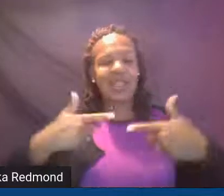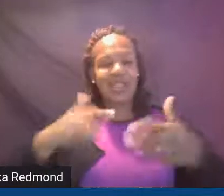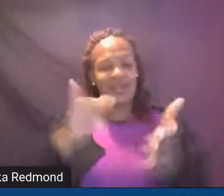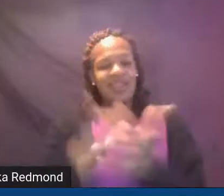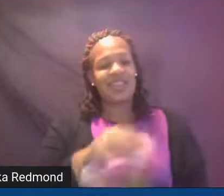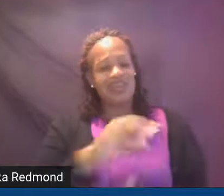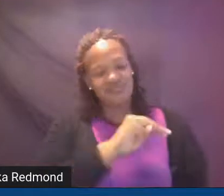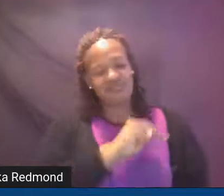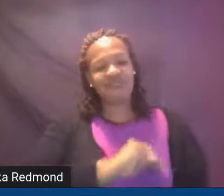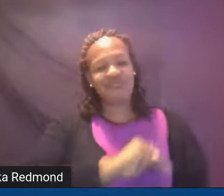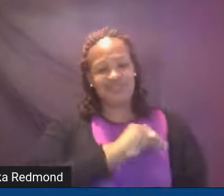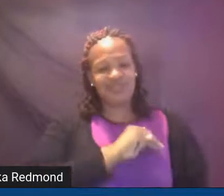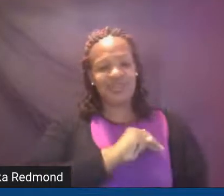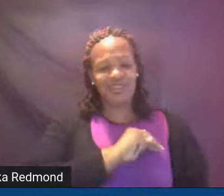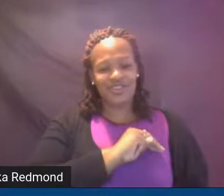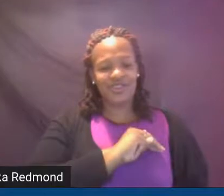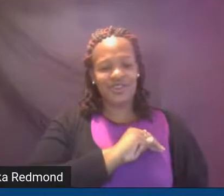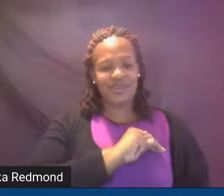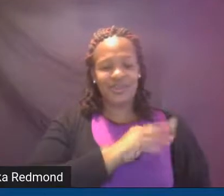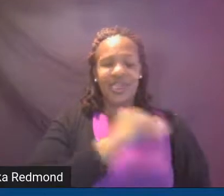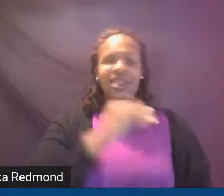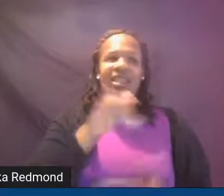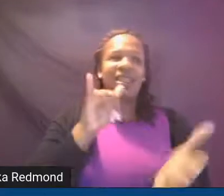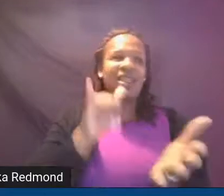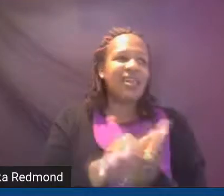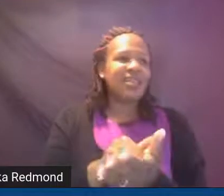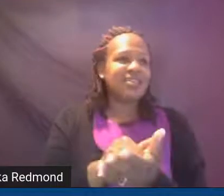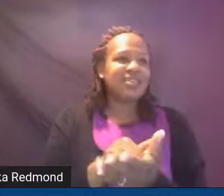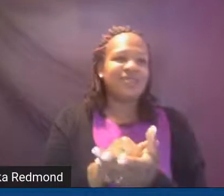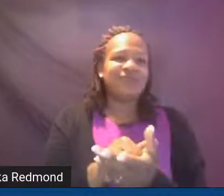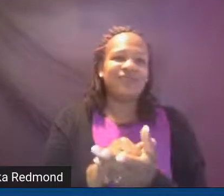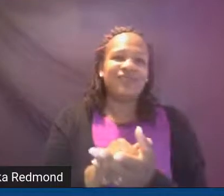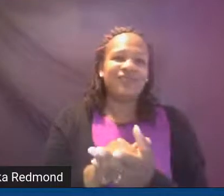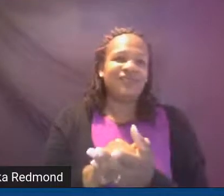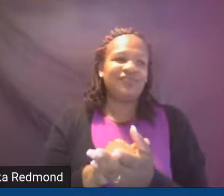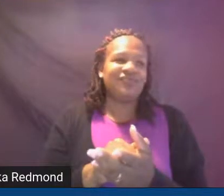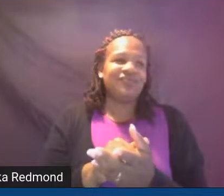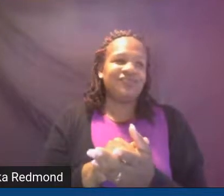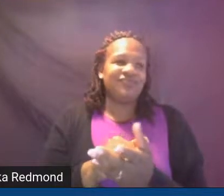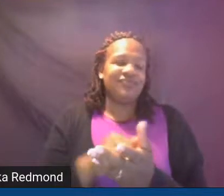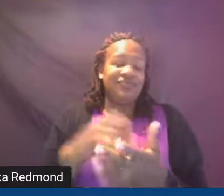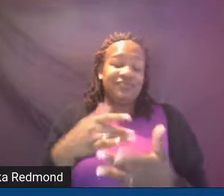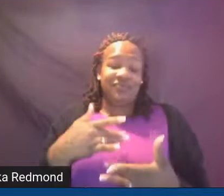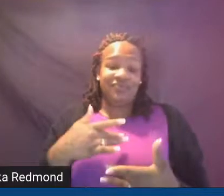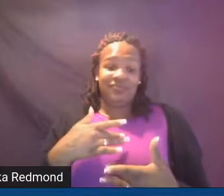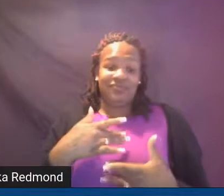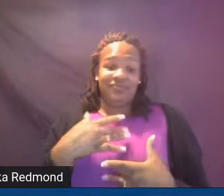right? And that is so impressive. So thank you for